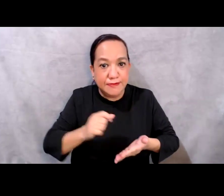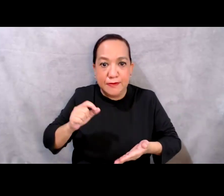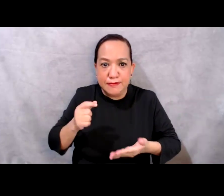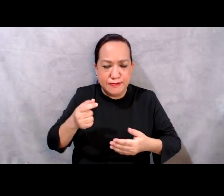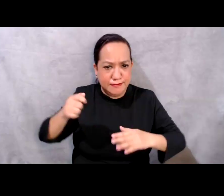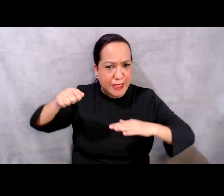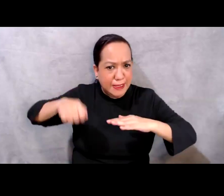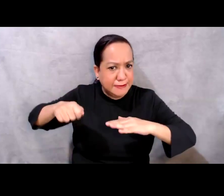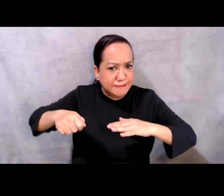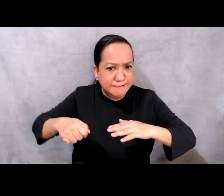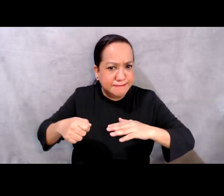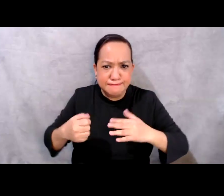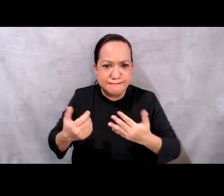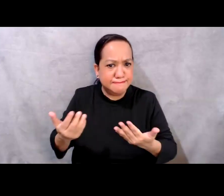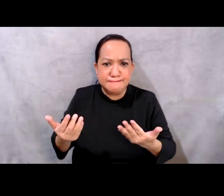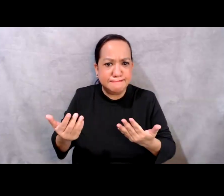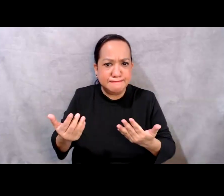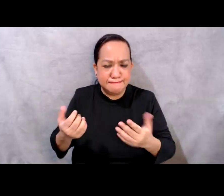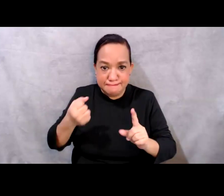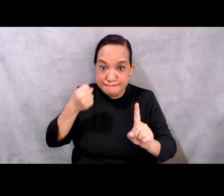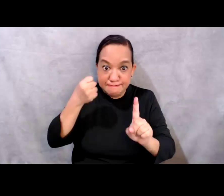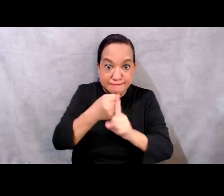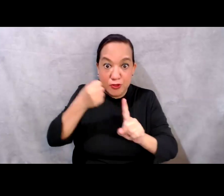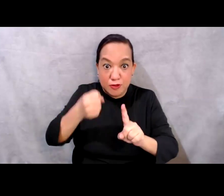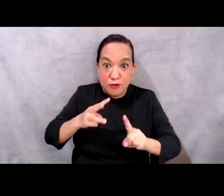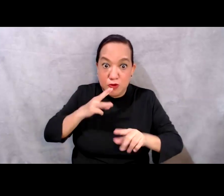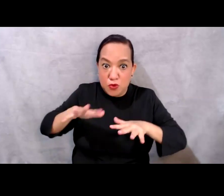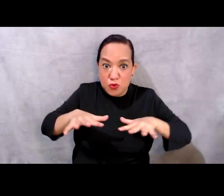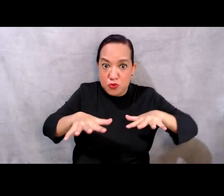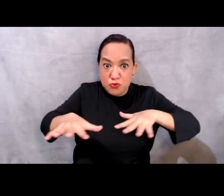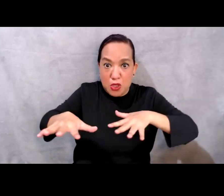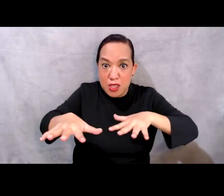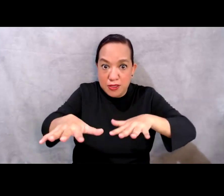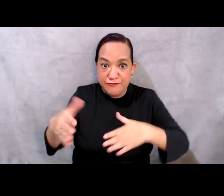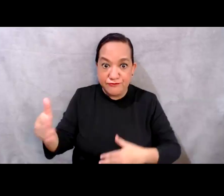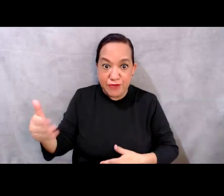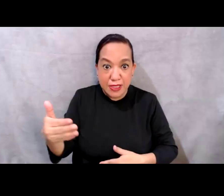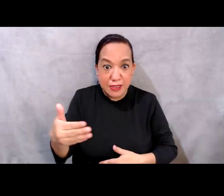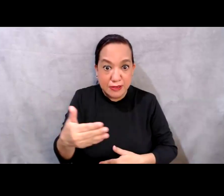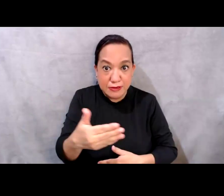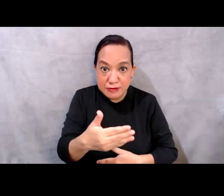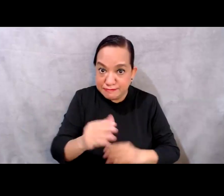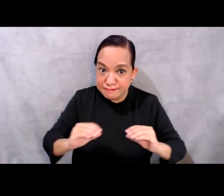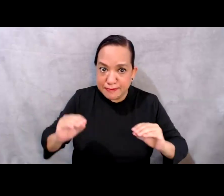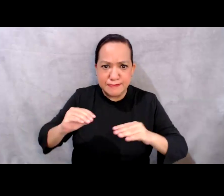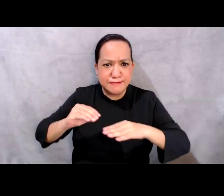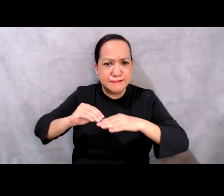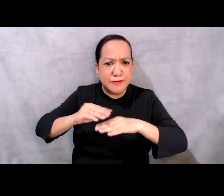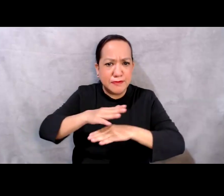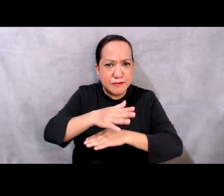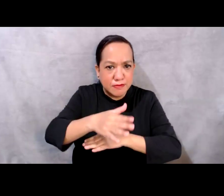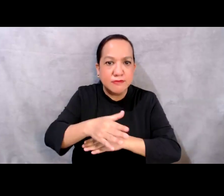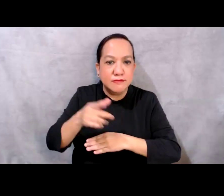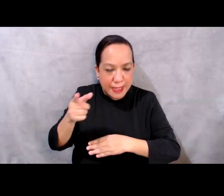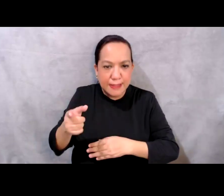of the floating solar farm on the freshwater ecosystem. We need more information on that. And